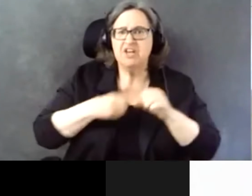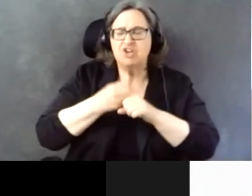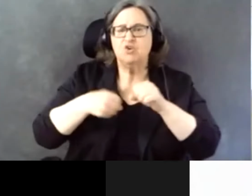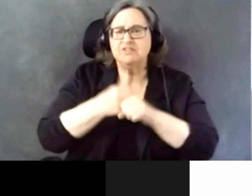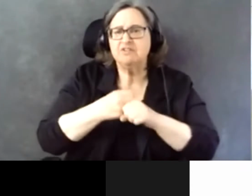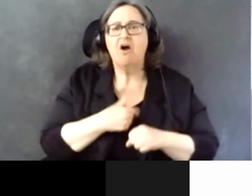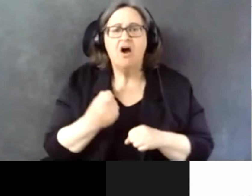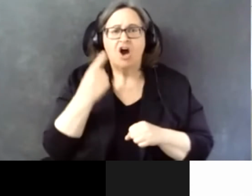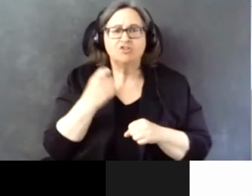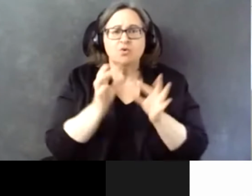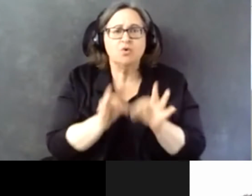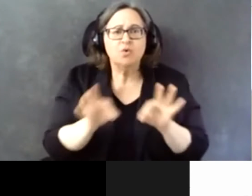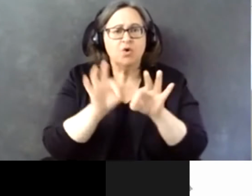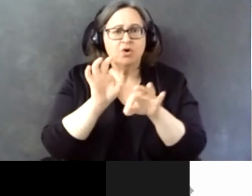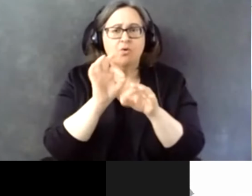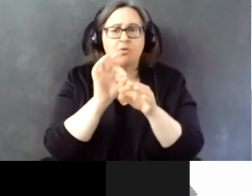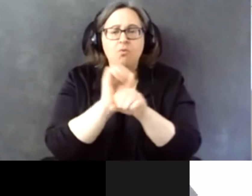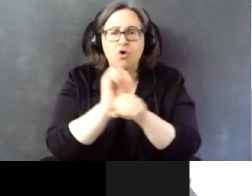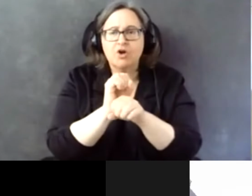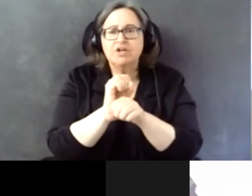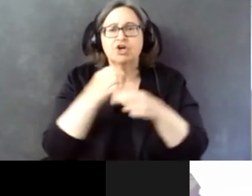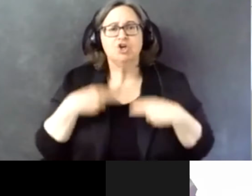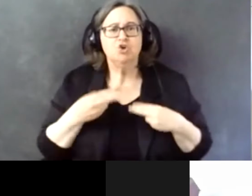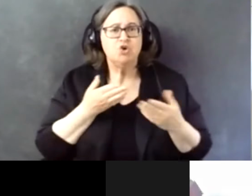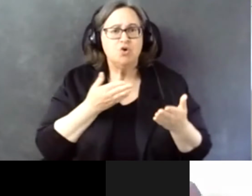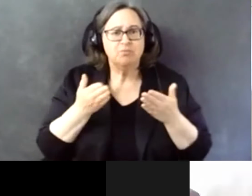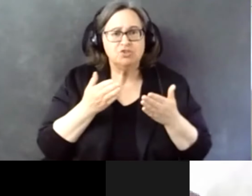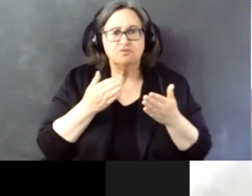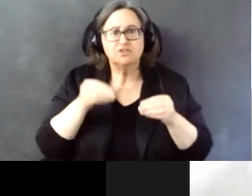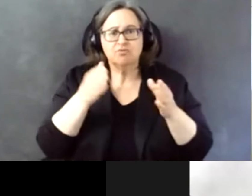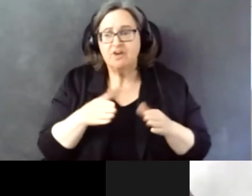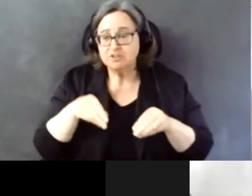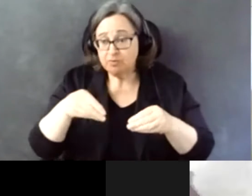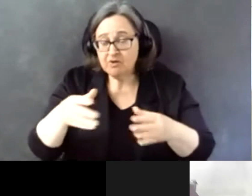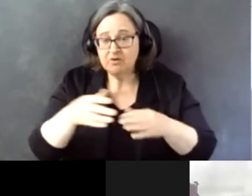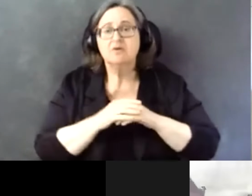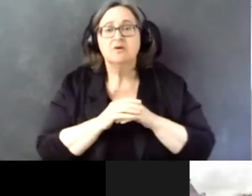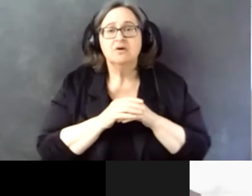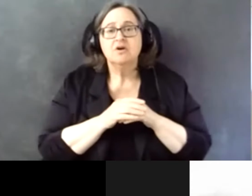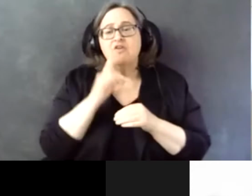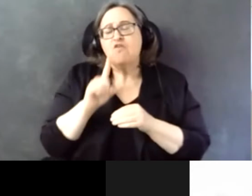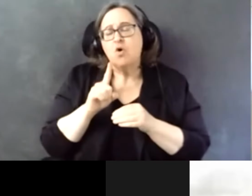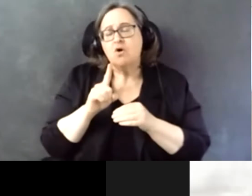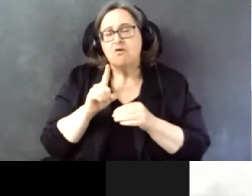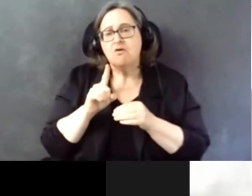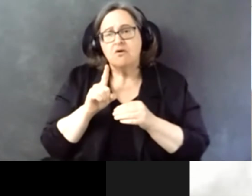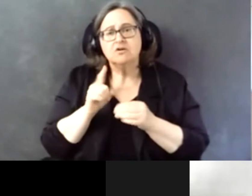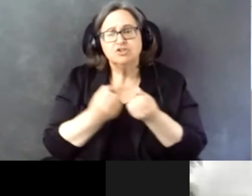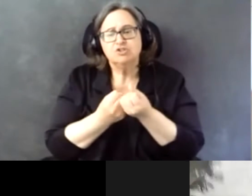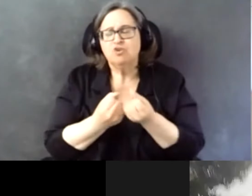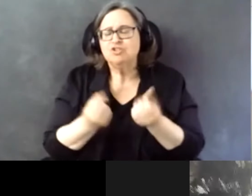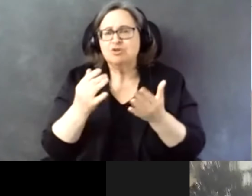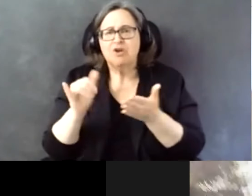understand the critical role that human service providers play um in supporting so many new